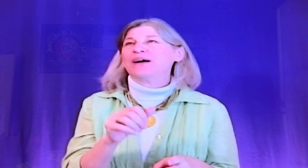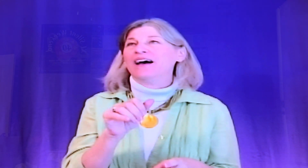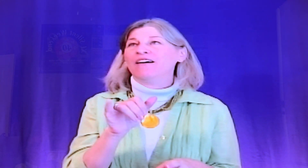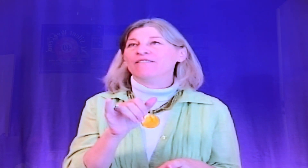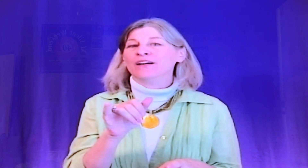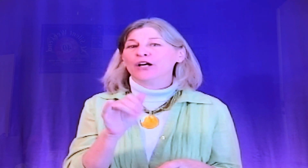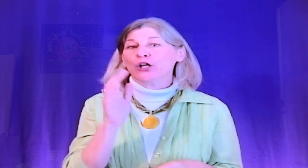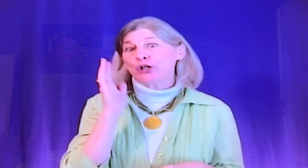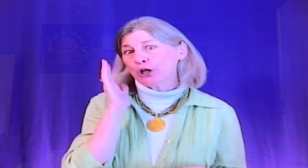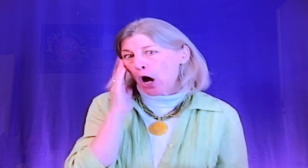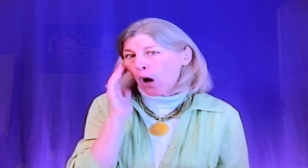have, you'll